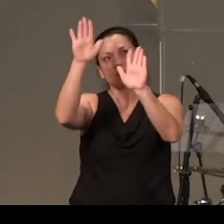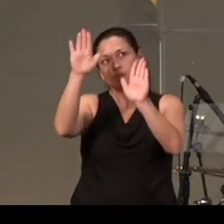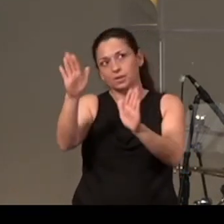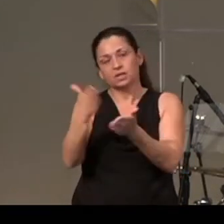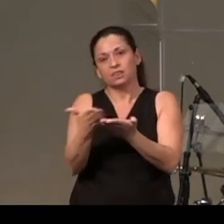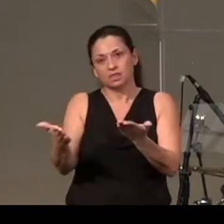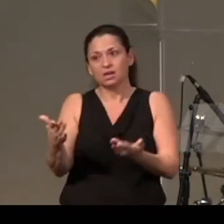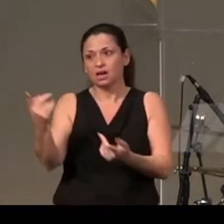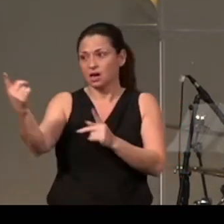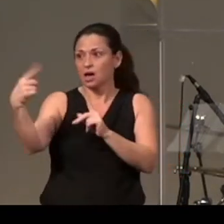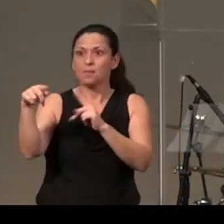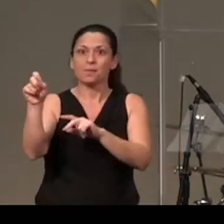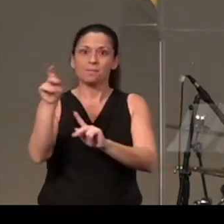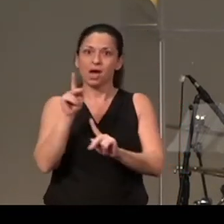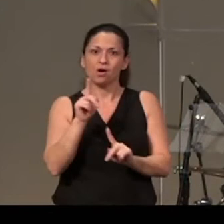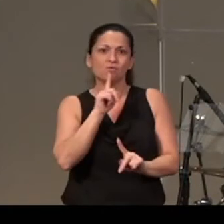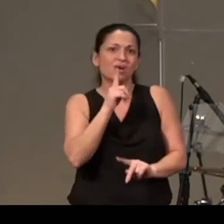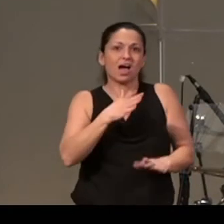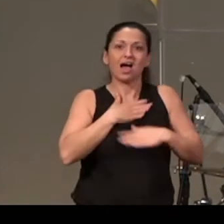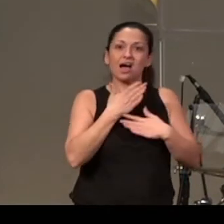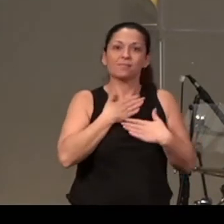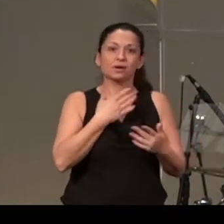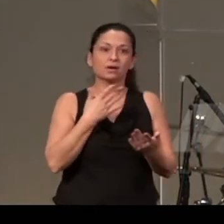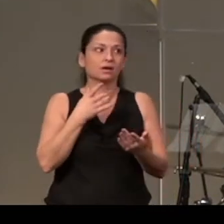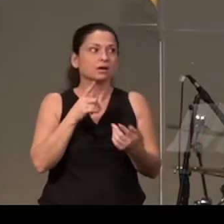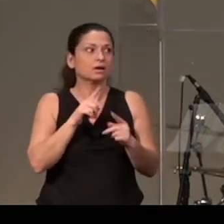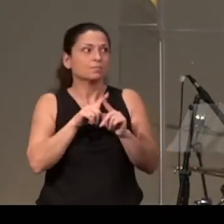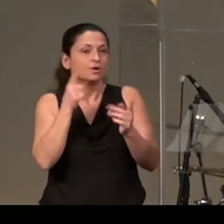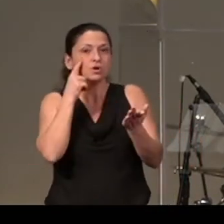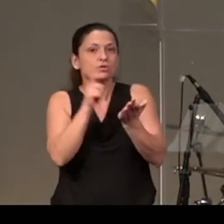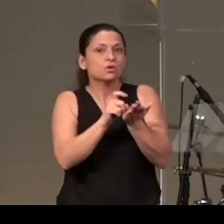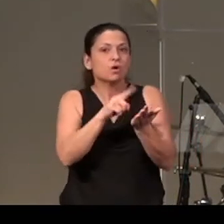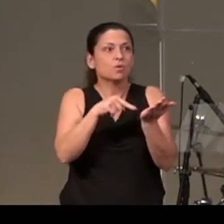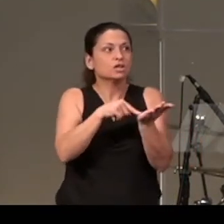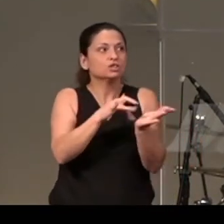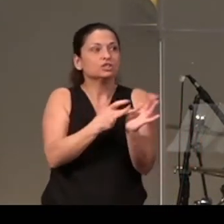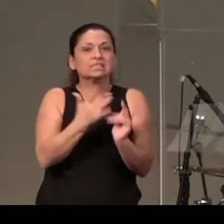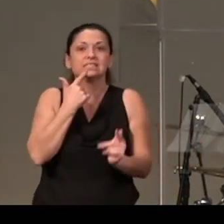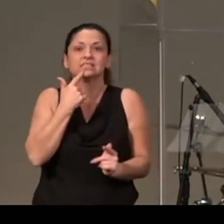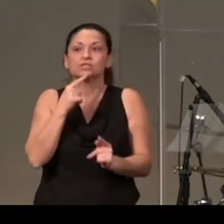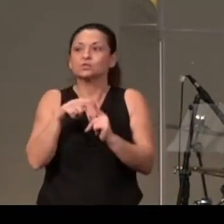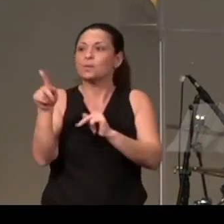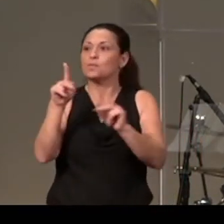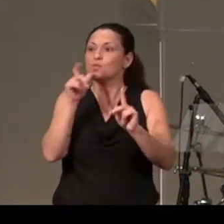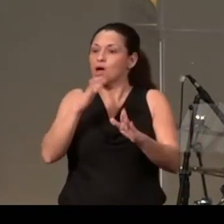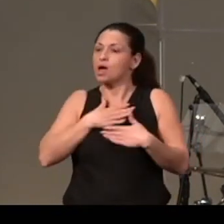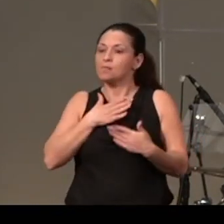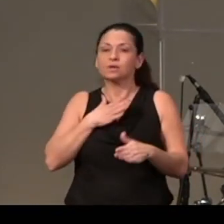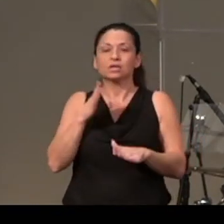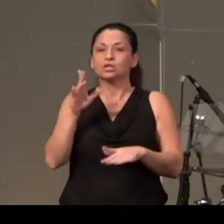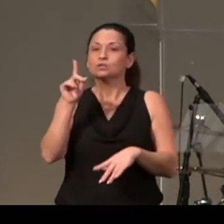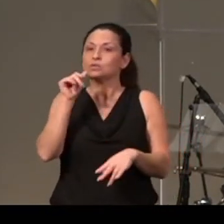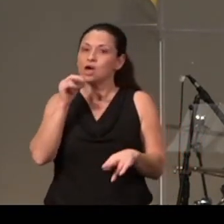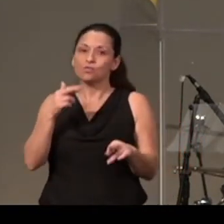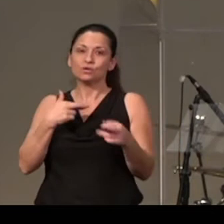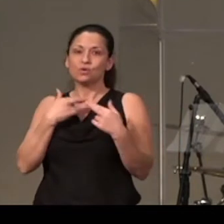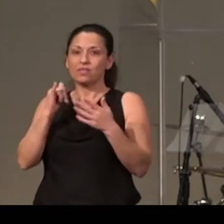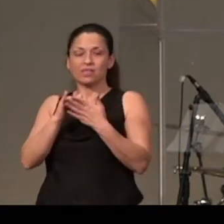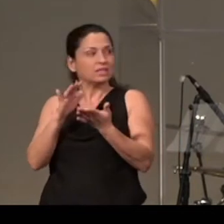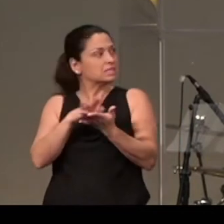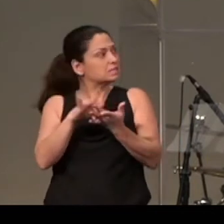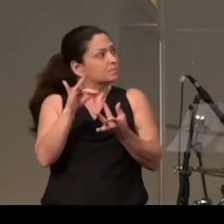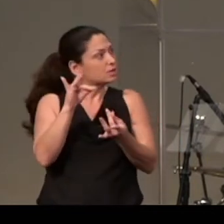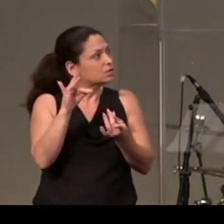really quite happy. But notice what Jesus said to people who were happy. Nevertheless, do not rejoice in this, that the spirits are subject